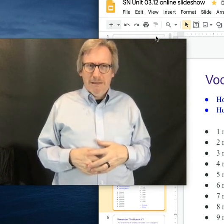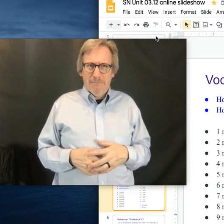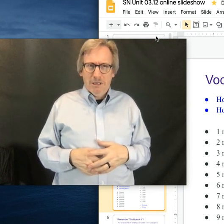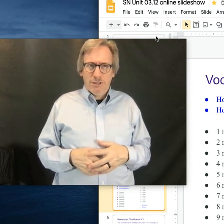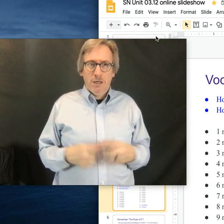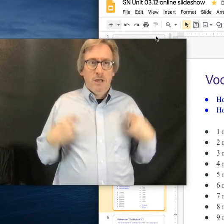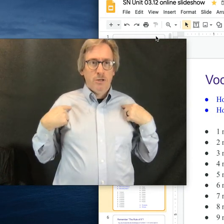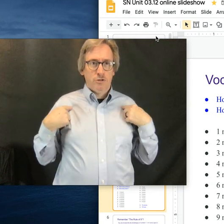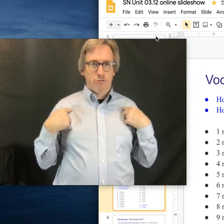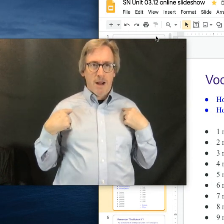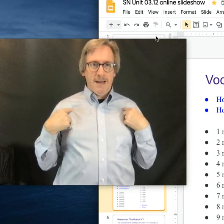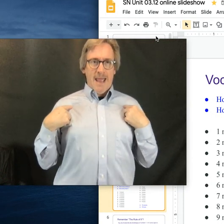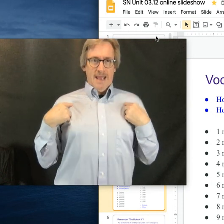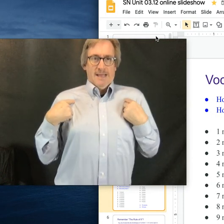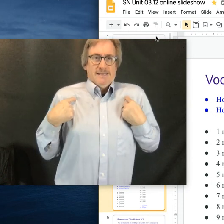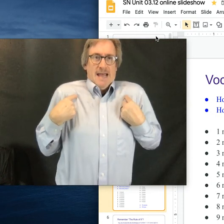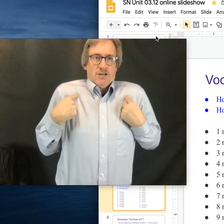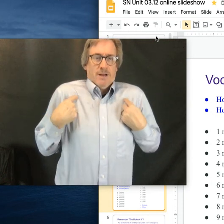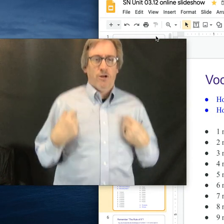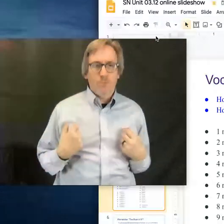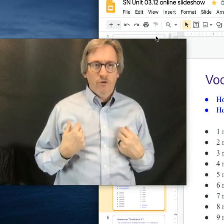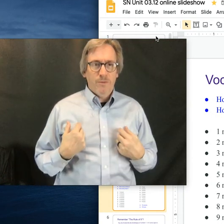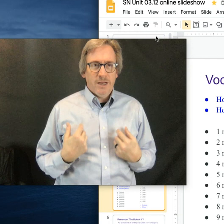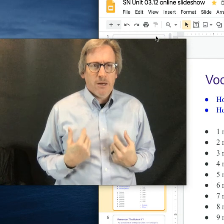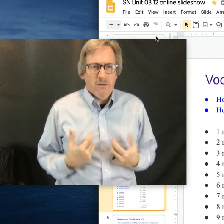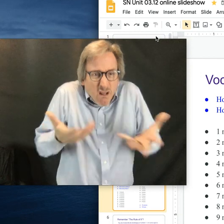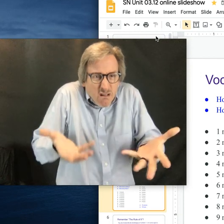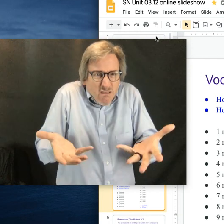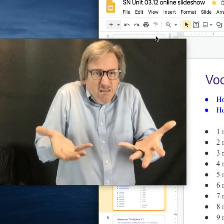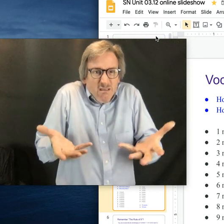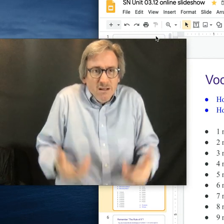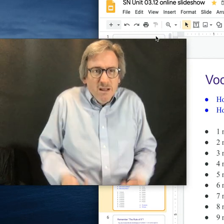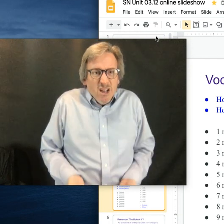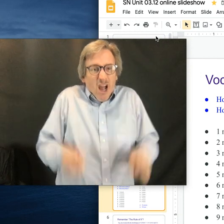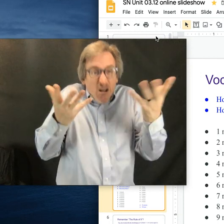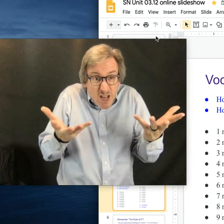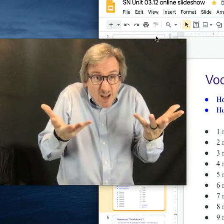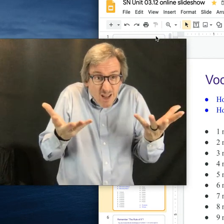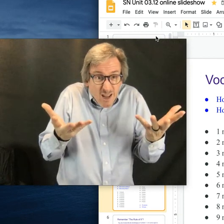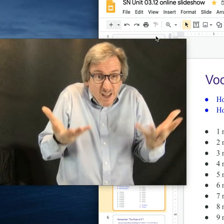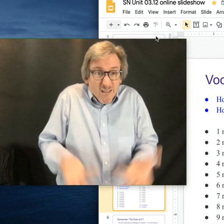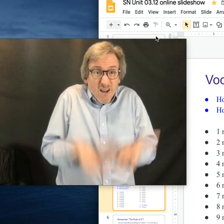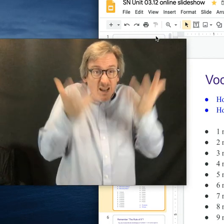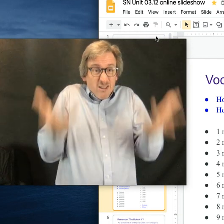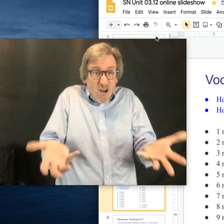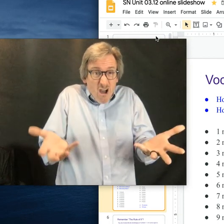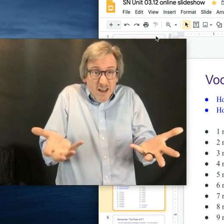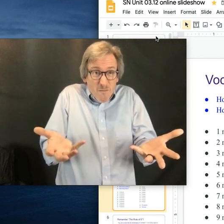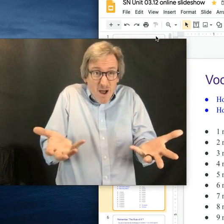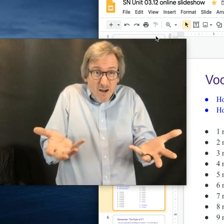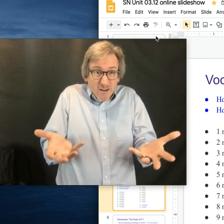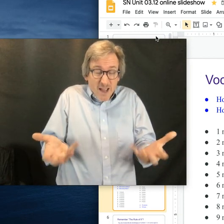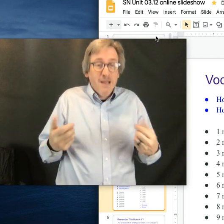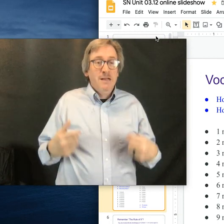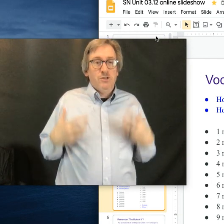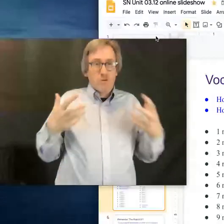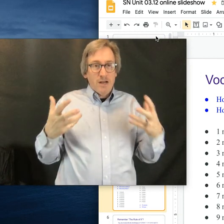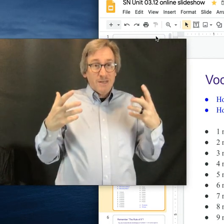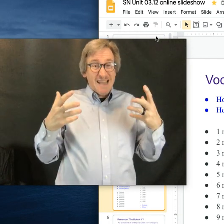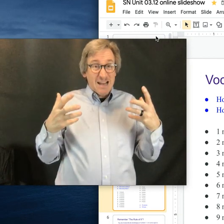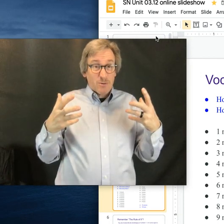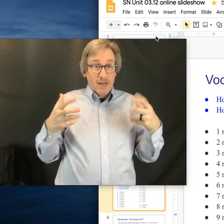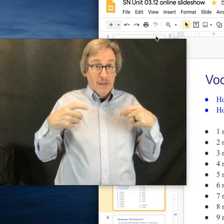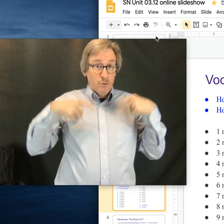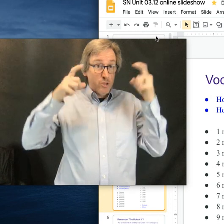move all that much, try to exaggerate your movement here of, how many? What are you talking about? Okay. So try